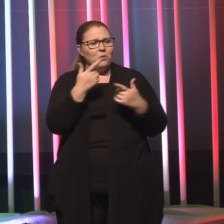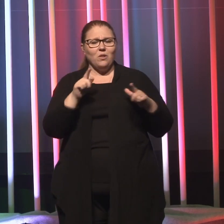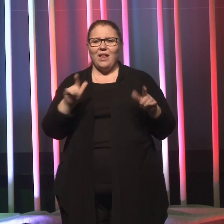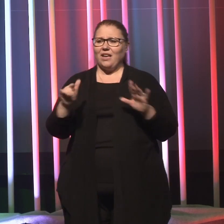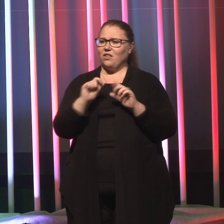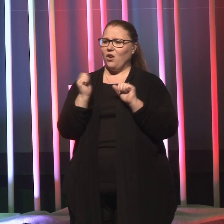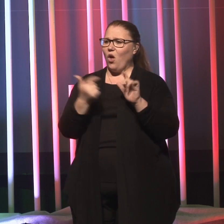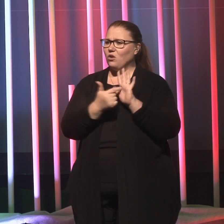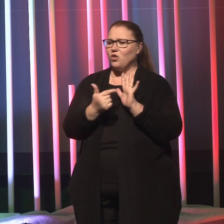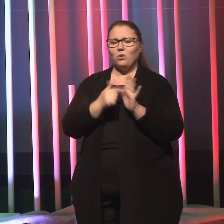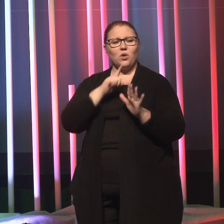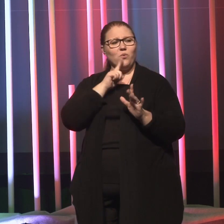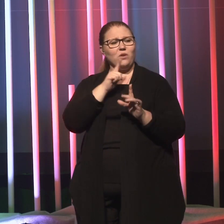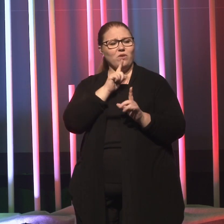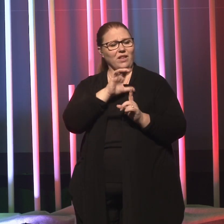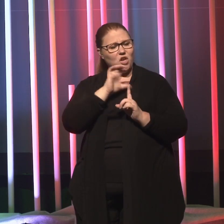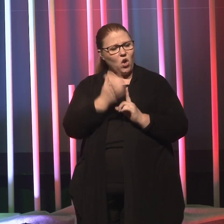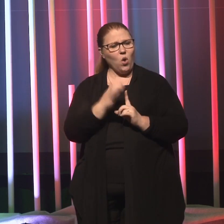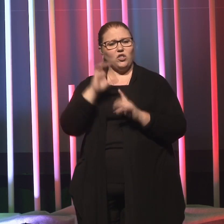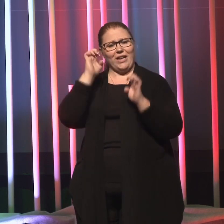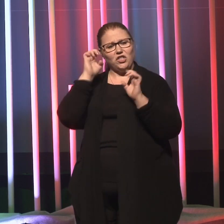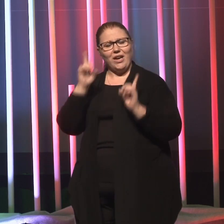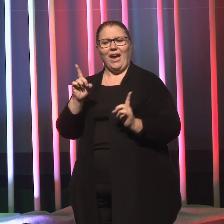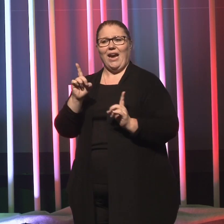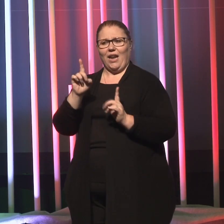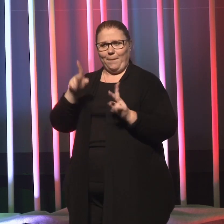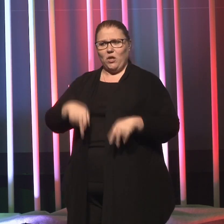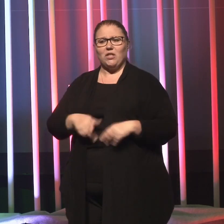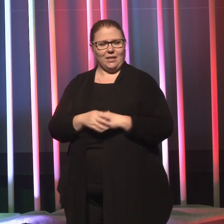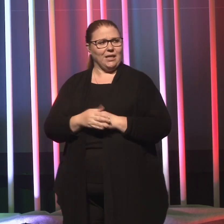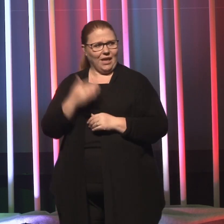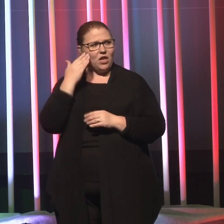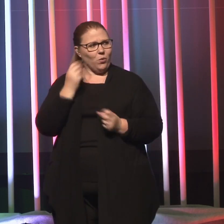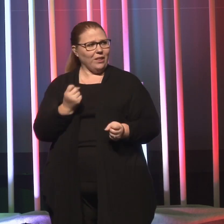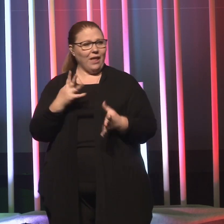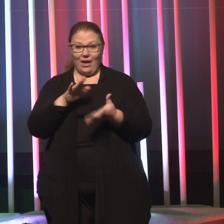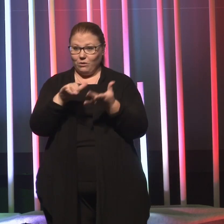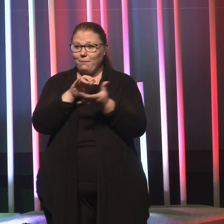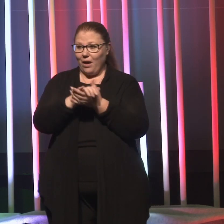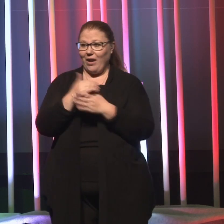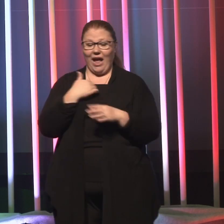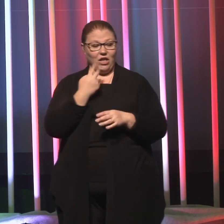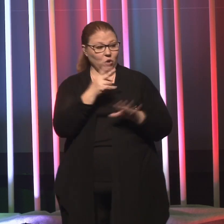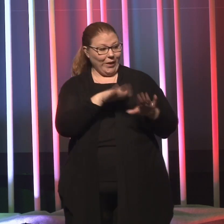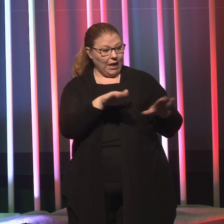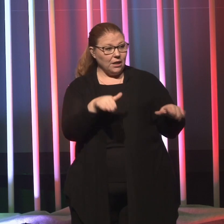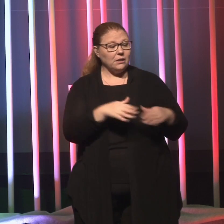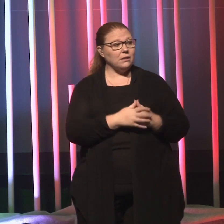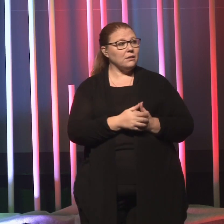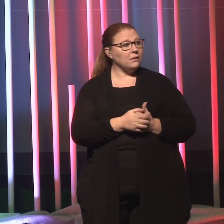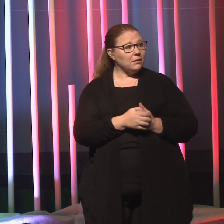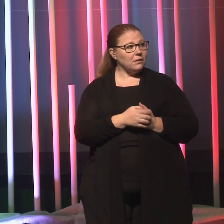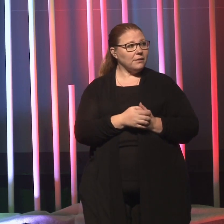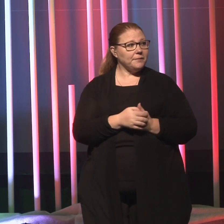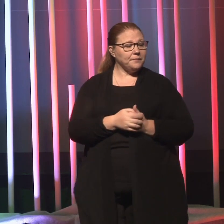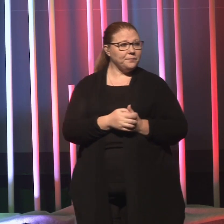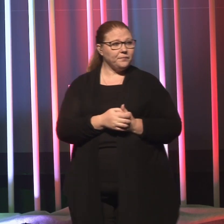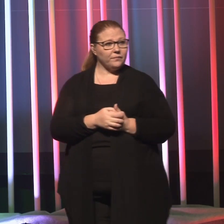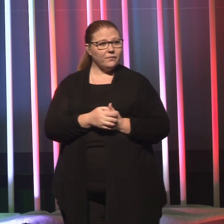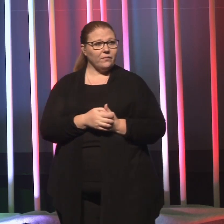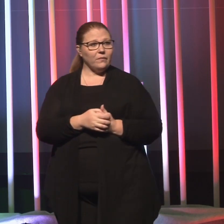this was a very, very cultured, educated person. Married, had 2 kids,